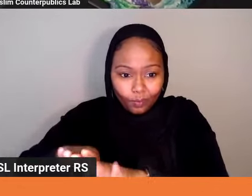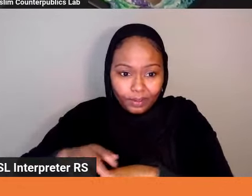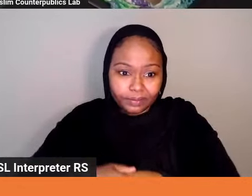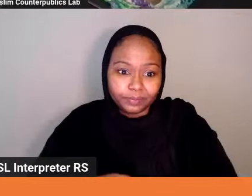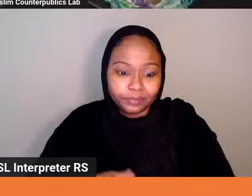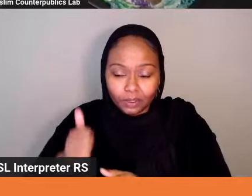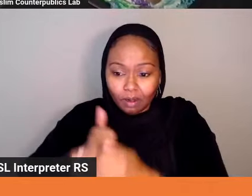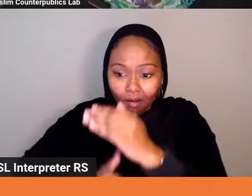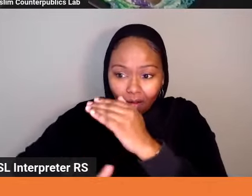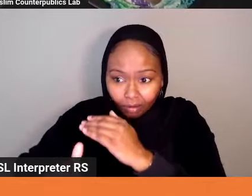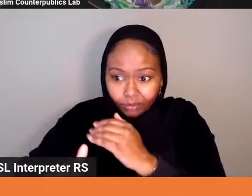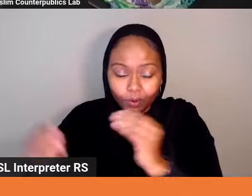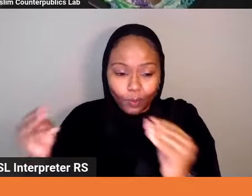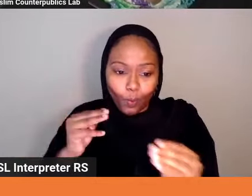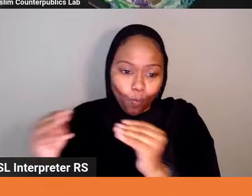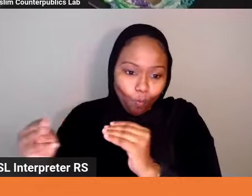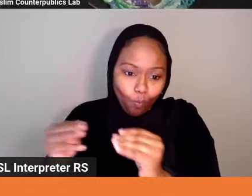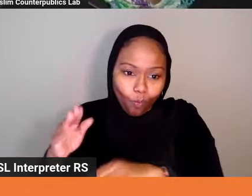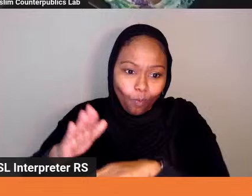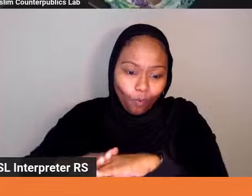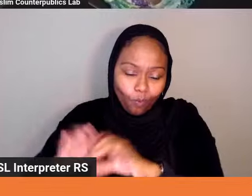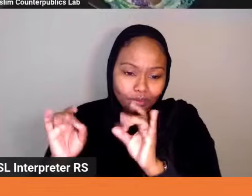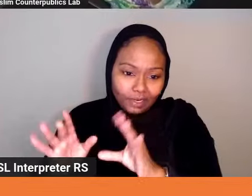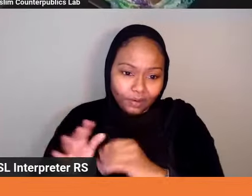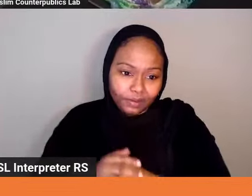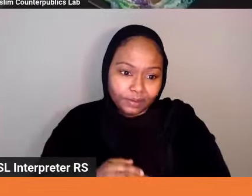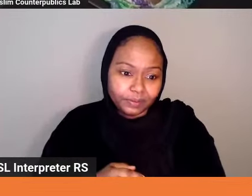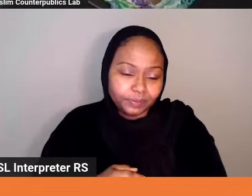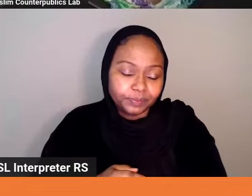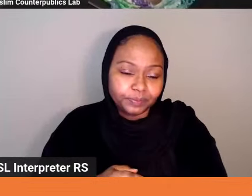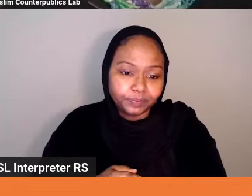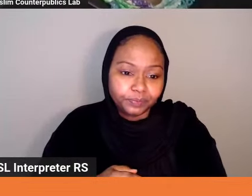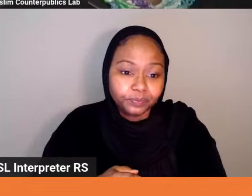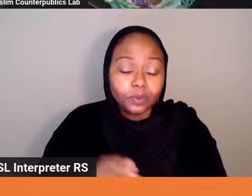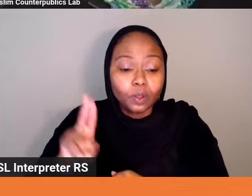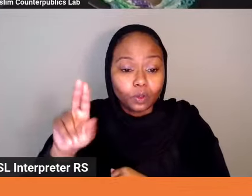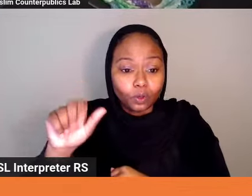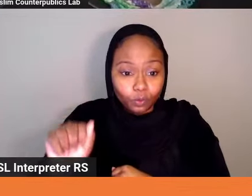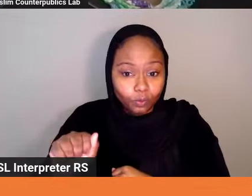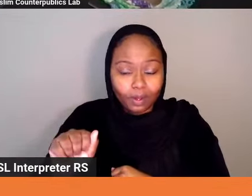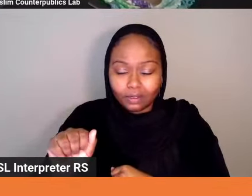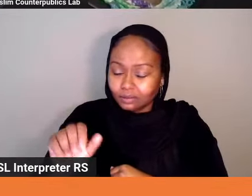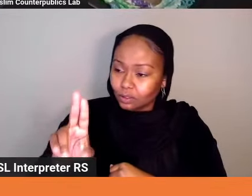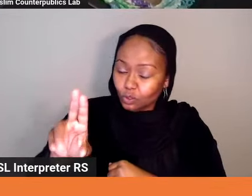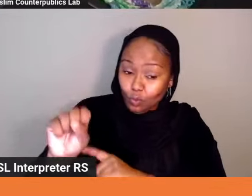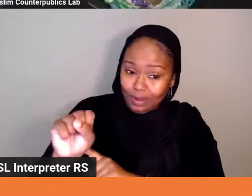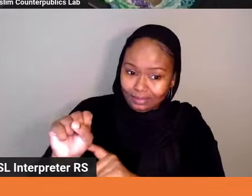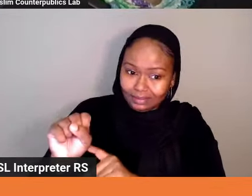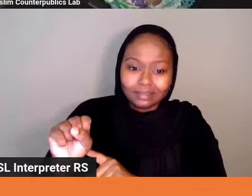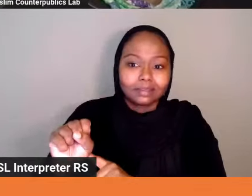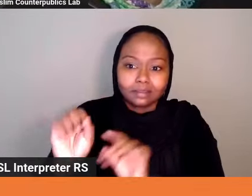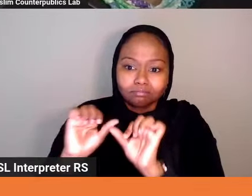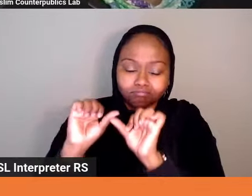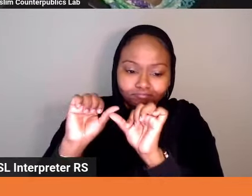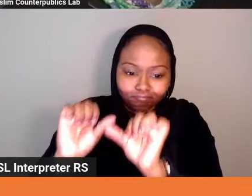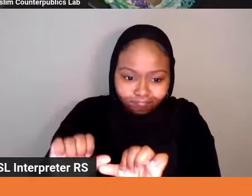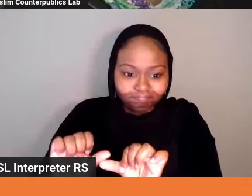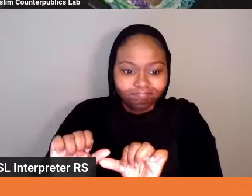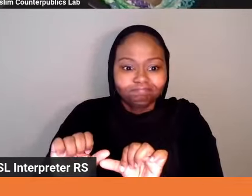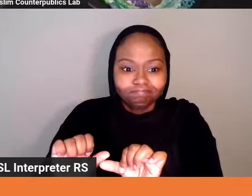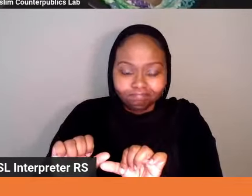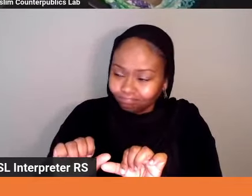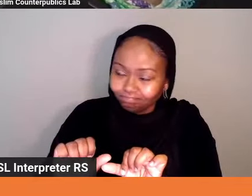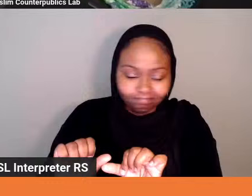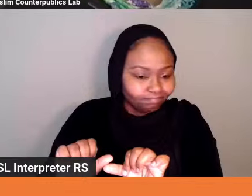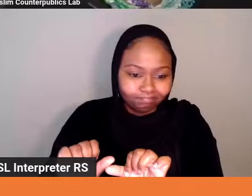Far from stopping at Guantanamo Bay Prison, the U.S.'s carceral violence in the War on Terror has extended to Bagram Air